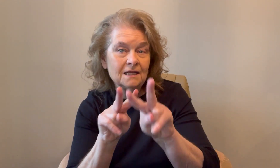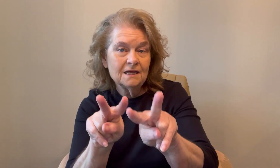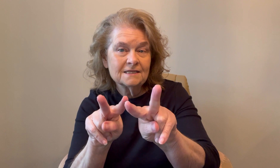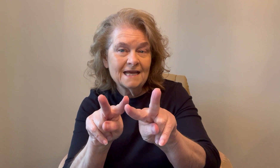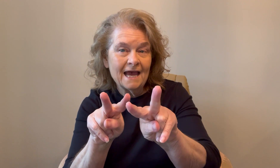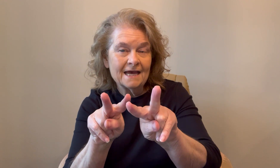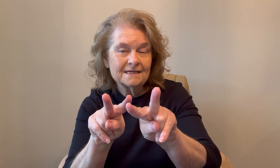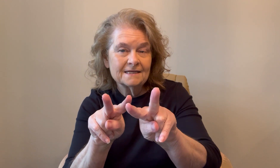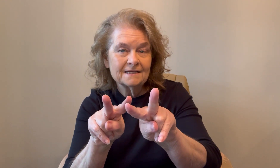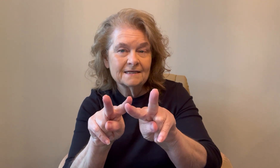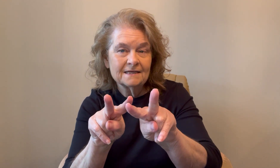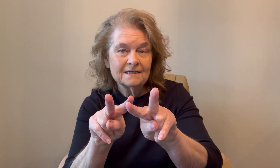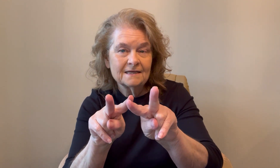looked at